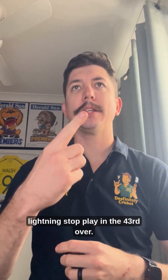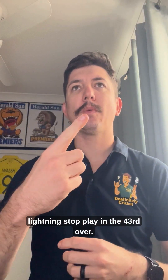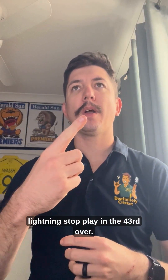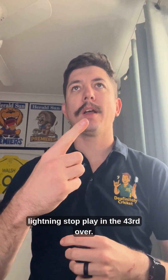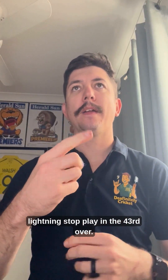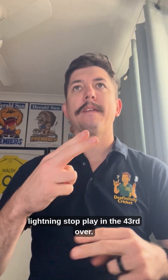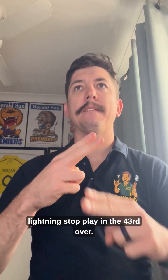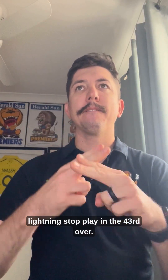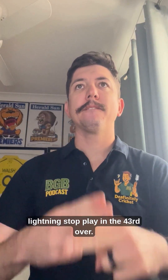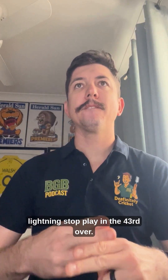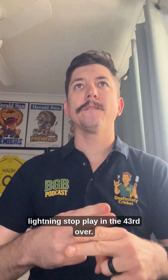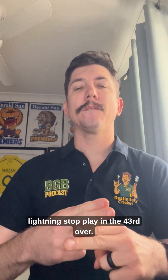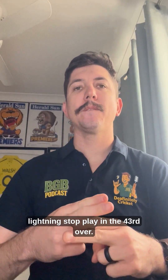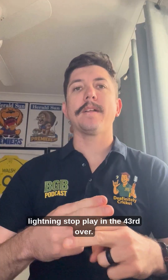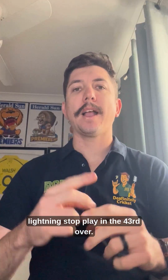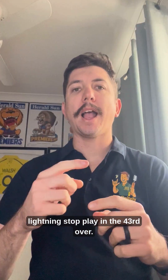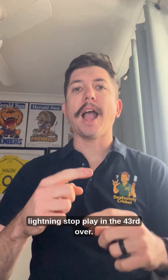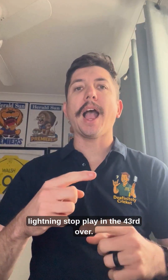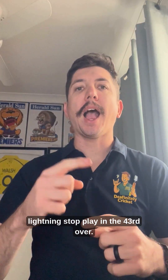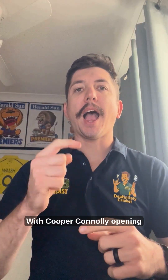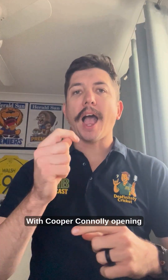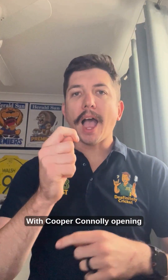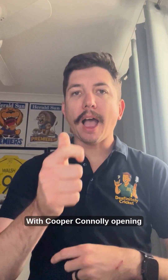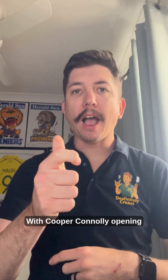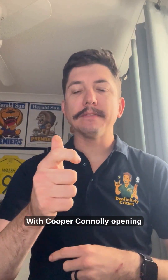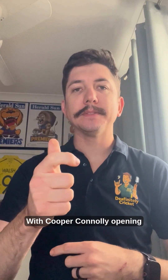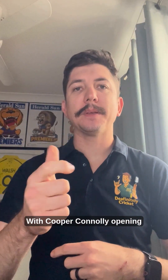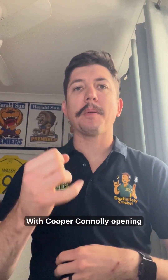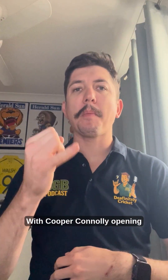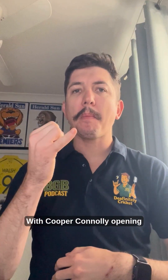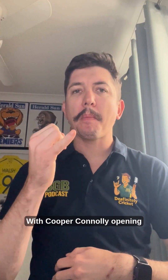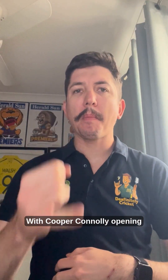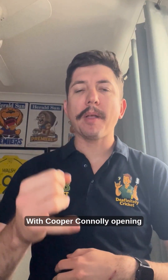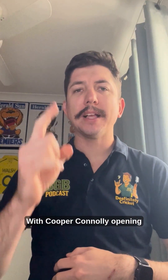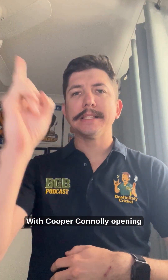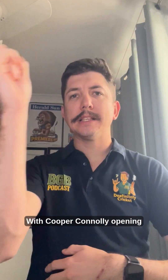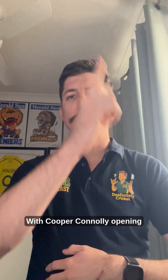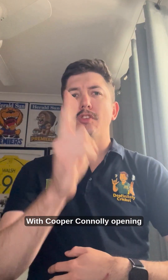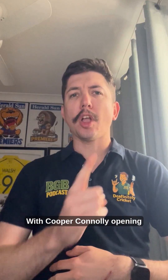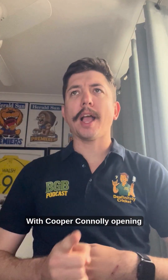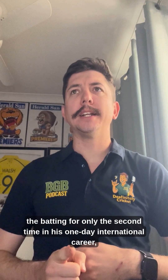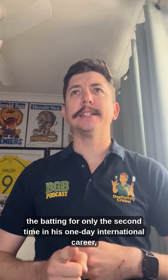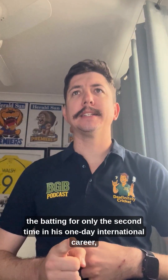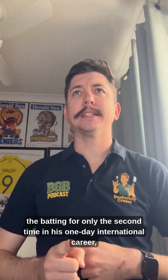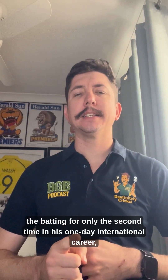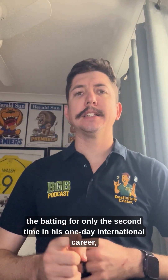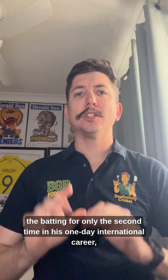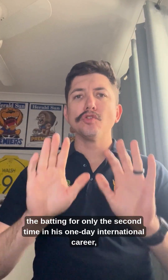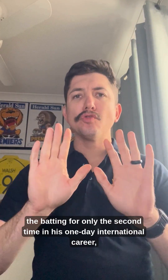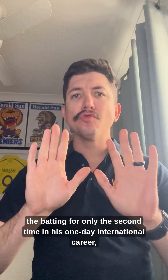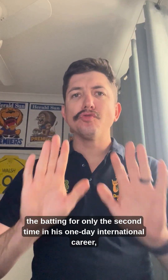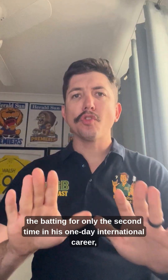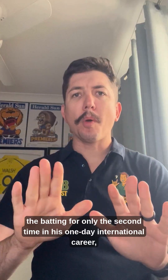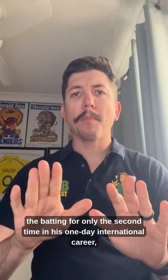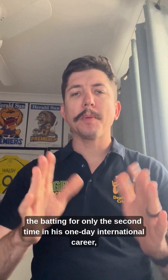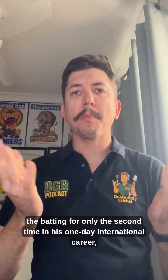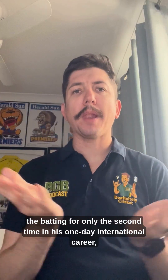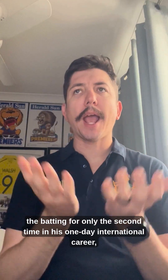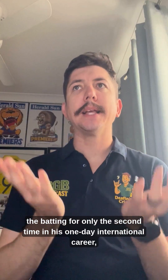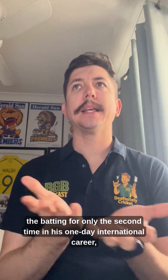the 43rd over, with Cooper Connolly opening the batting for only the second time in his one-day